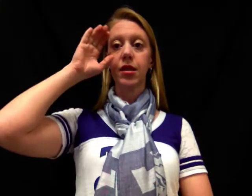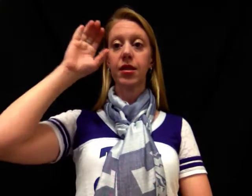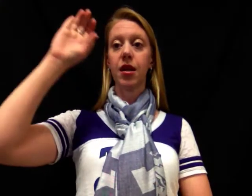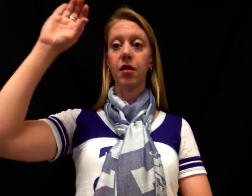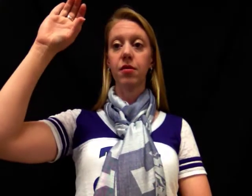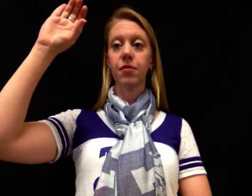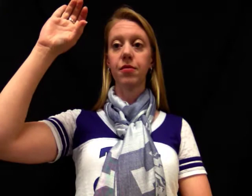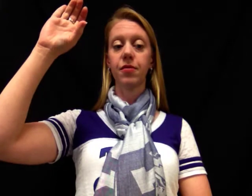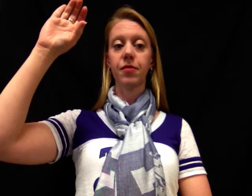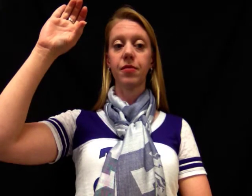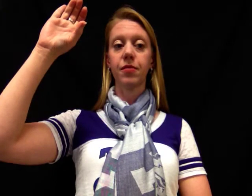sun,